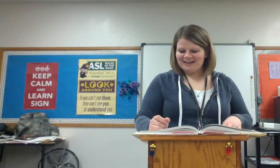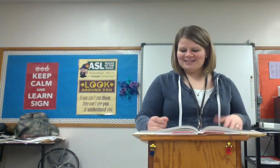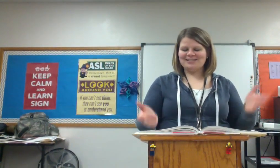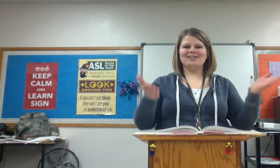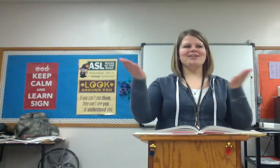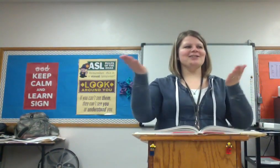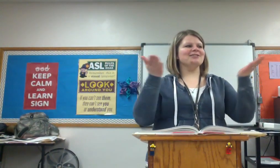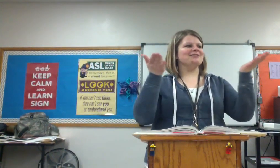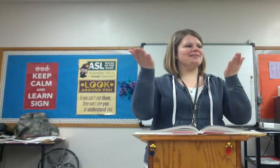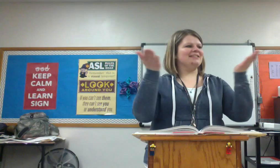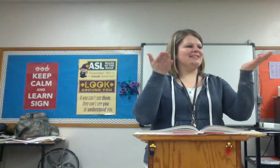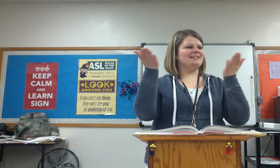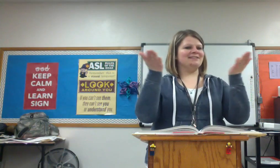to serve.